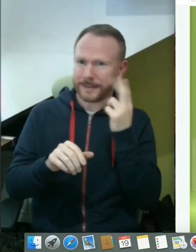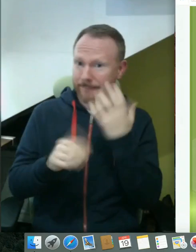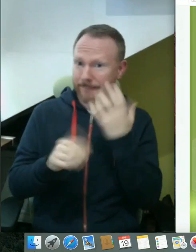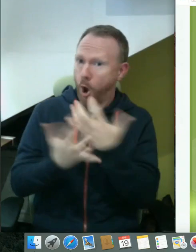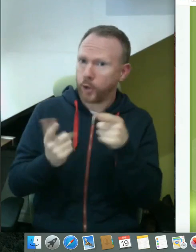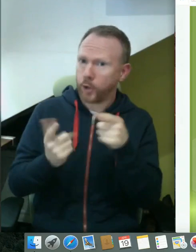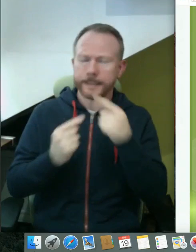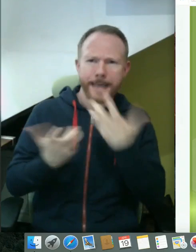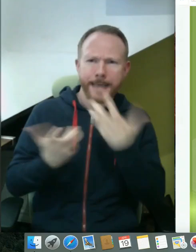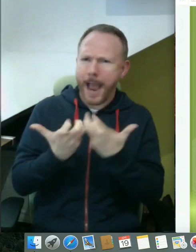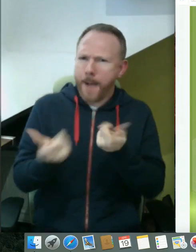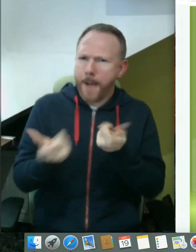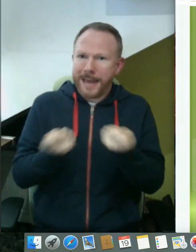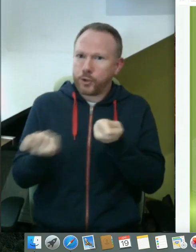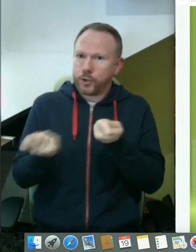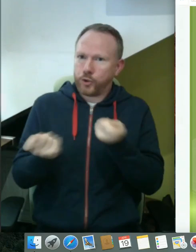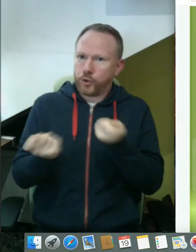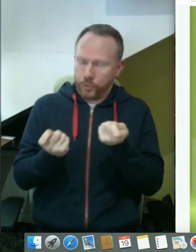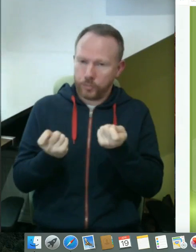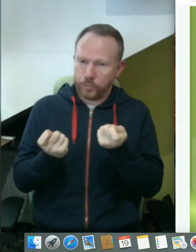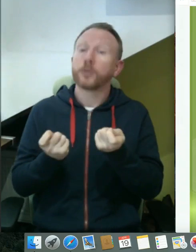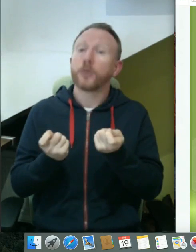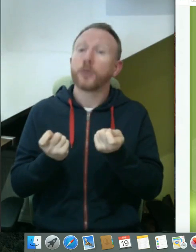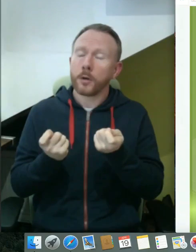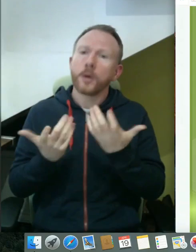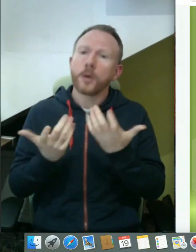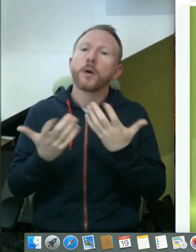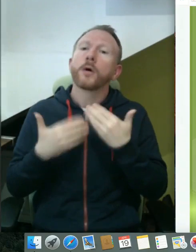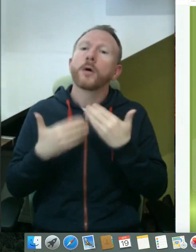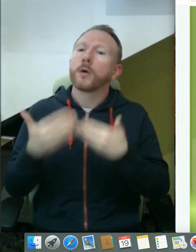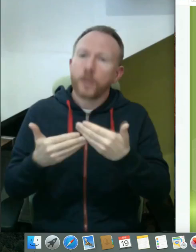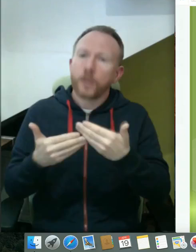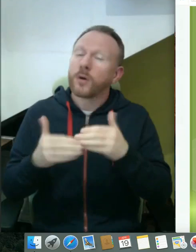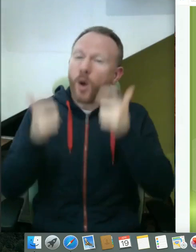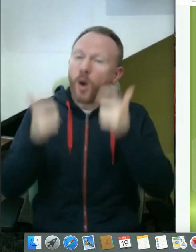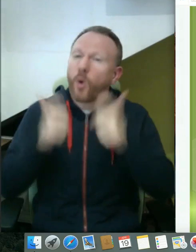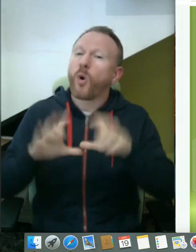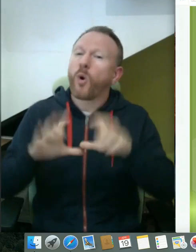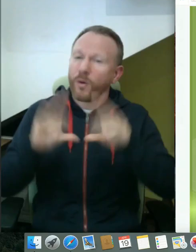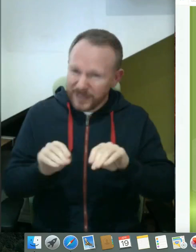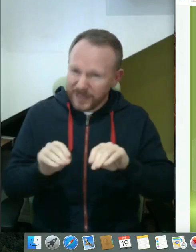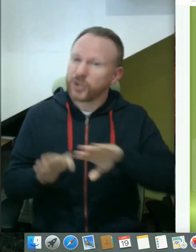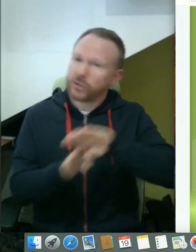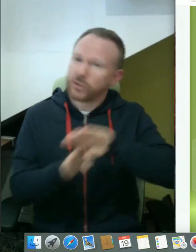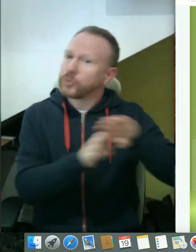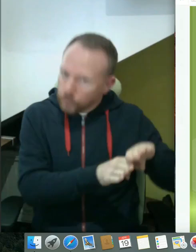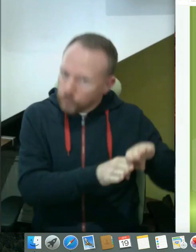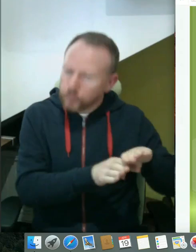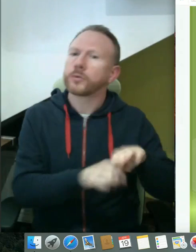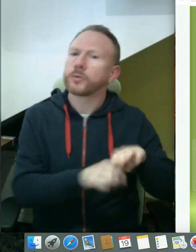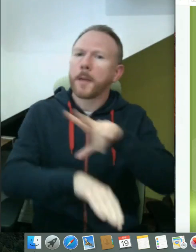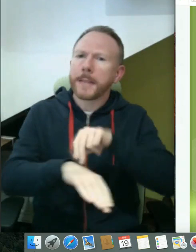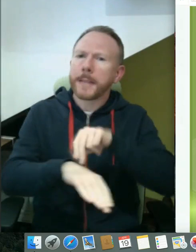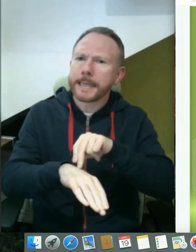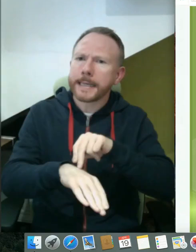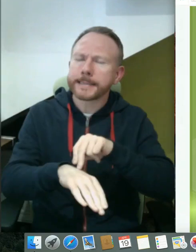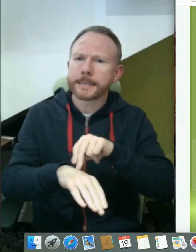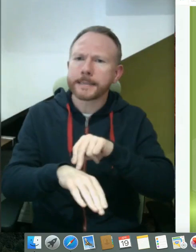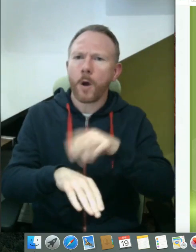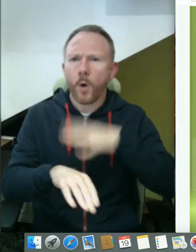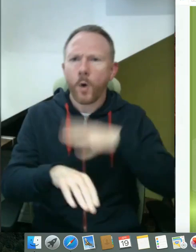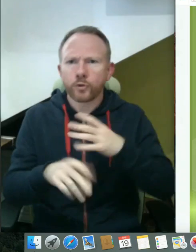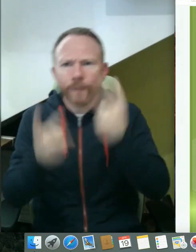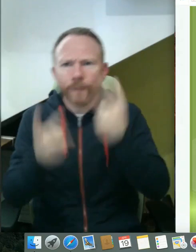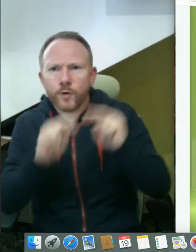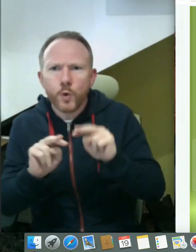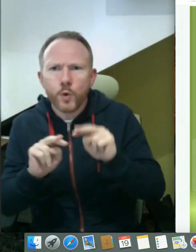subsequently held a post-trial review and actually interviewed a number of deaf people who had been involved